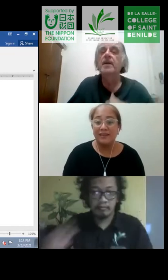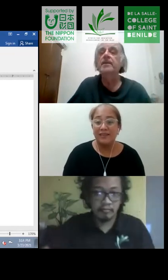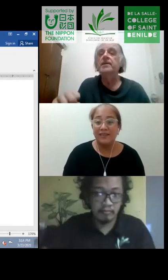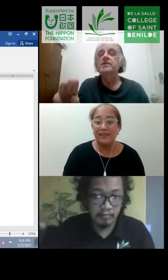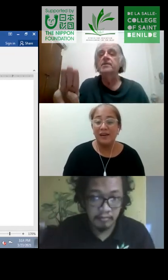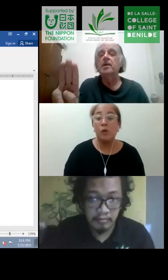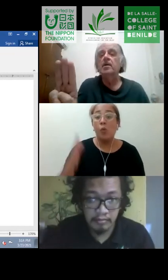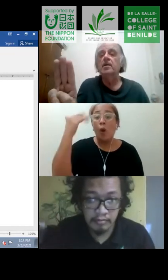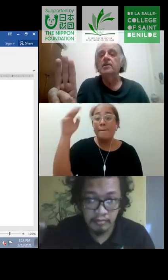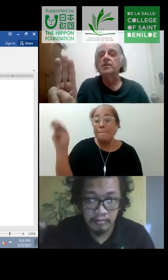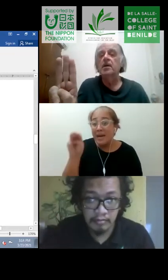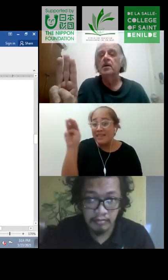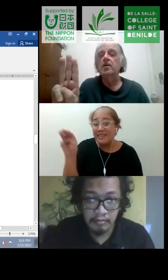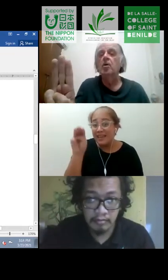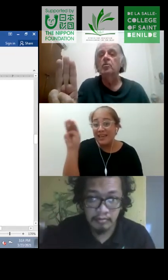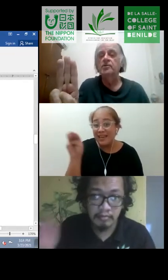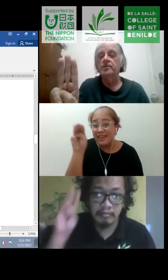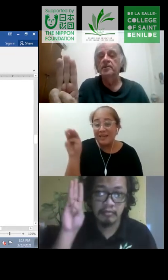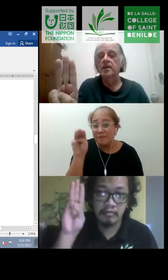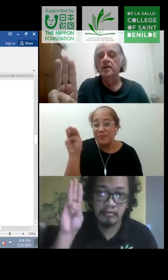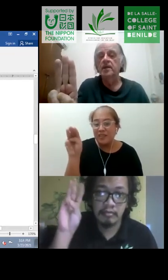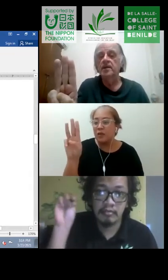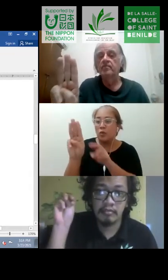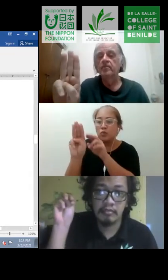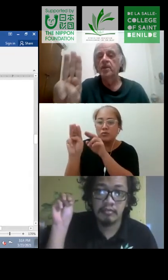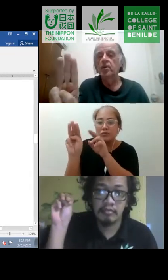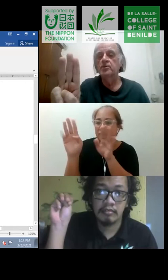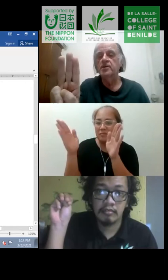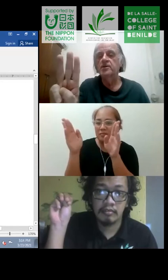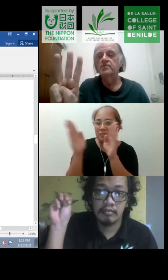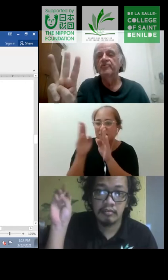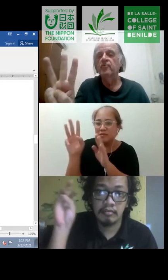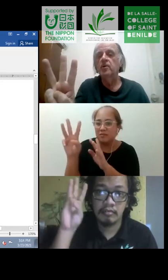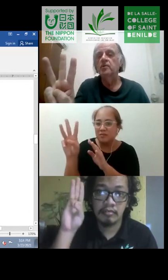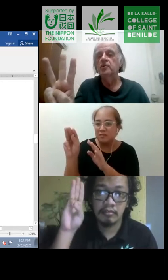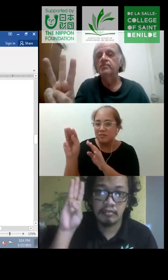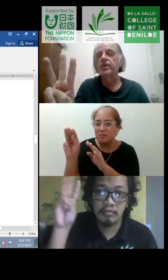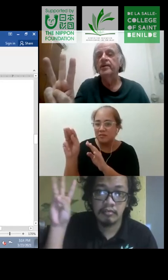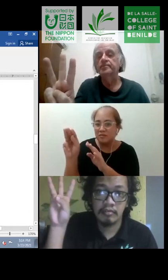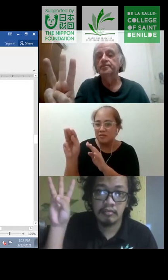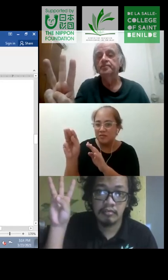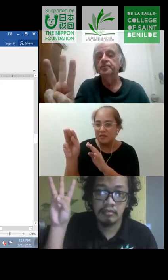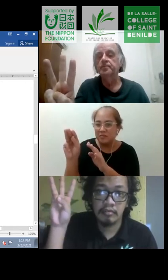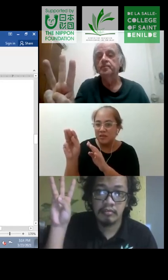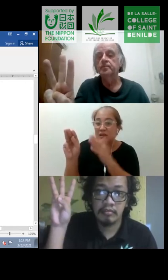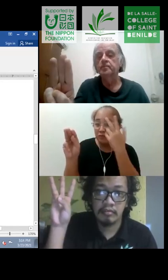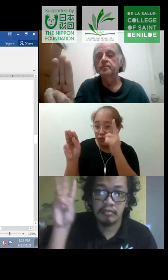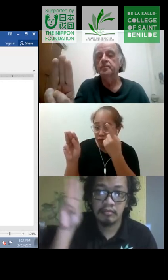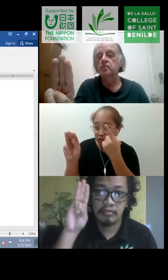Because Monday is closed. Closed goes before spread.